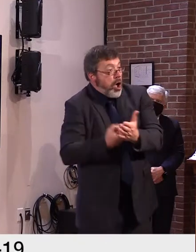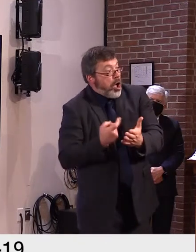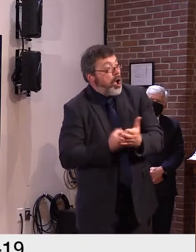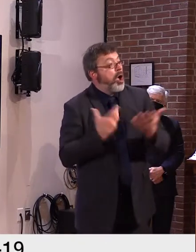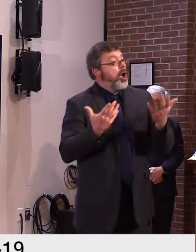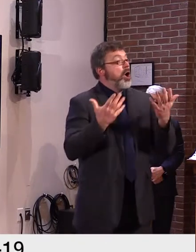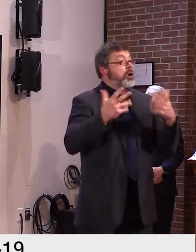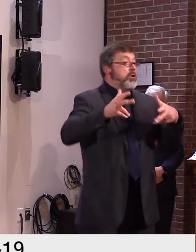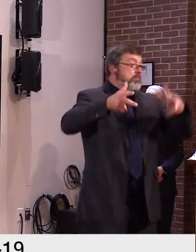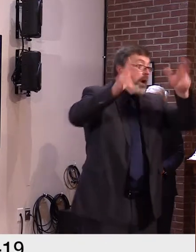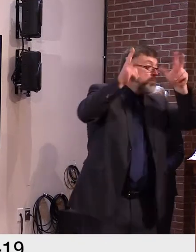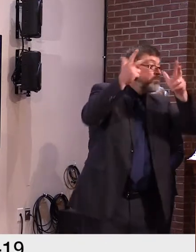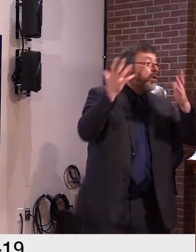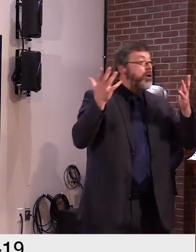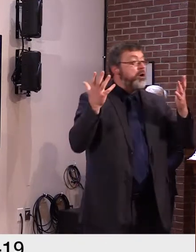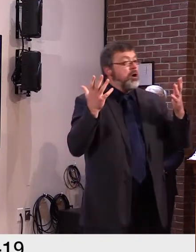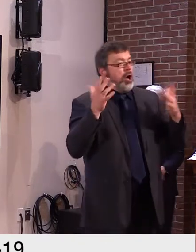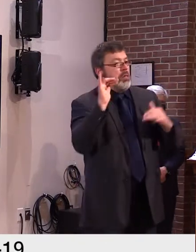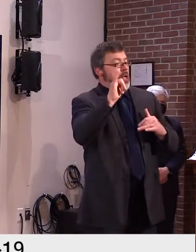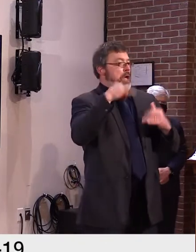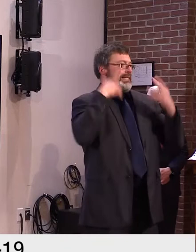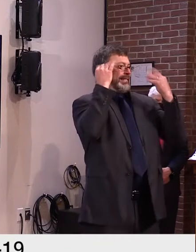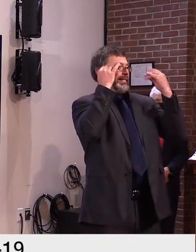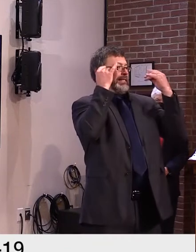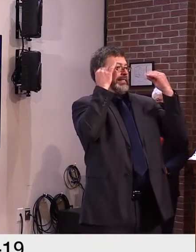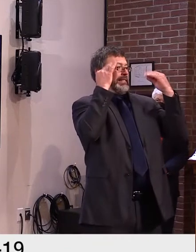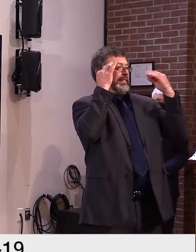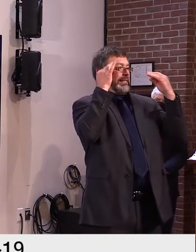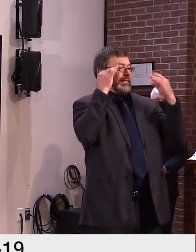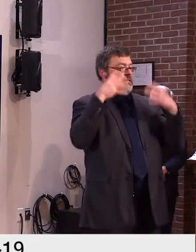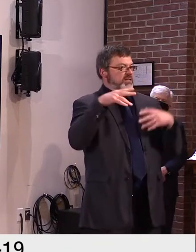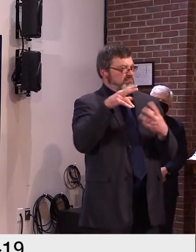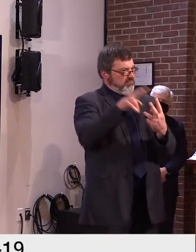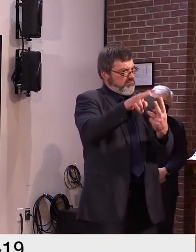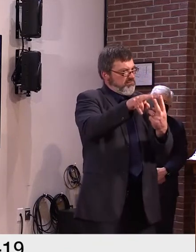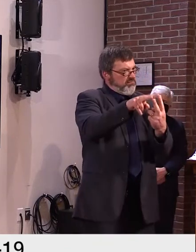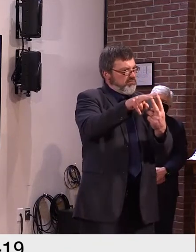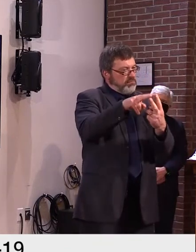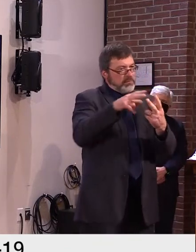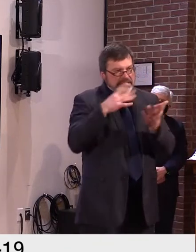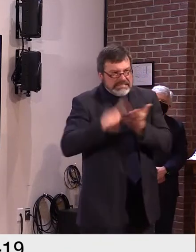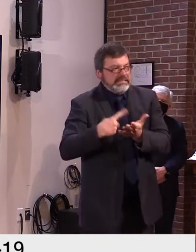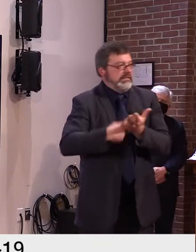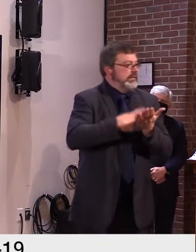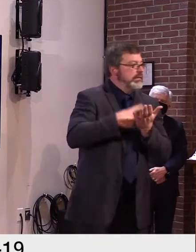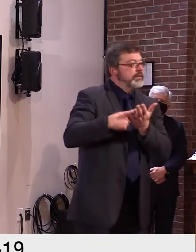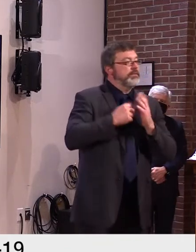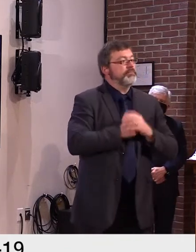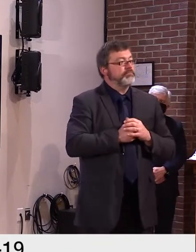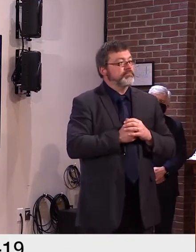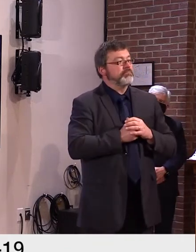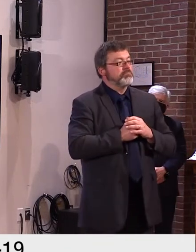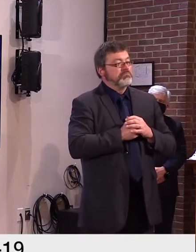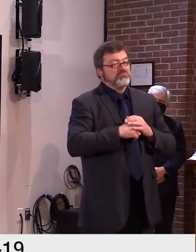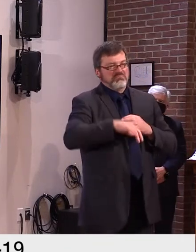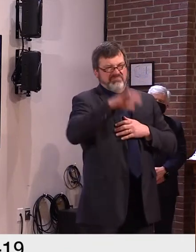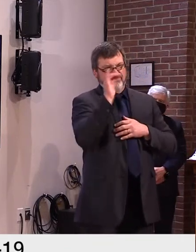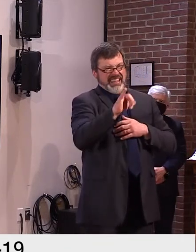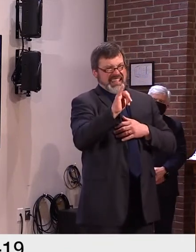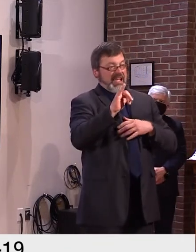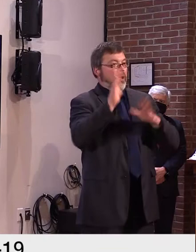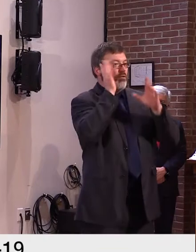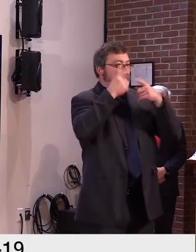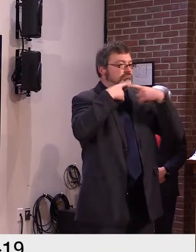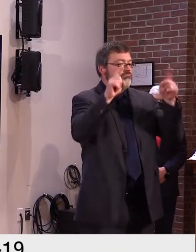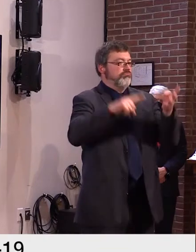mitigate the risks associated with these sports. Once again, I expect our guidance for winter sports to be published at the end of the month. That concludes my